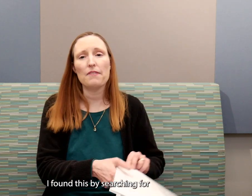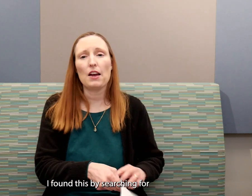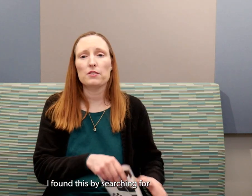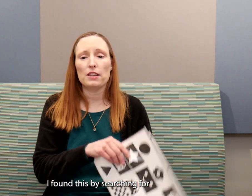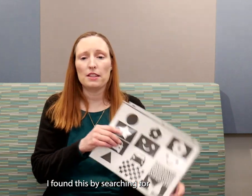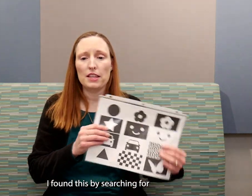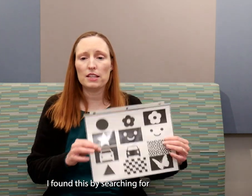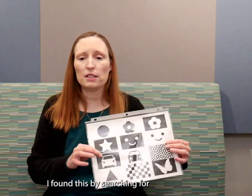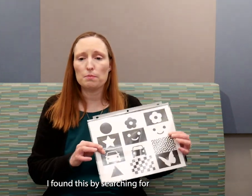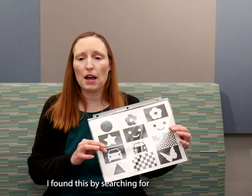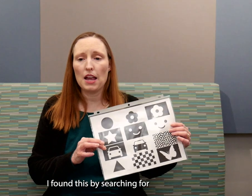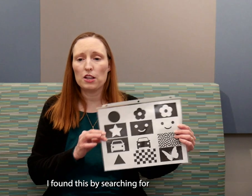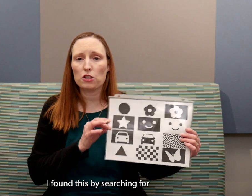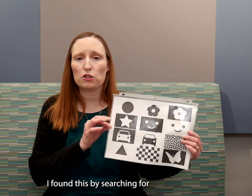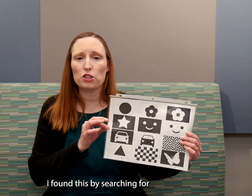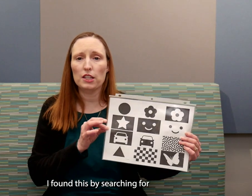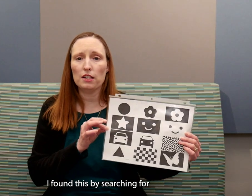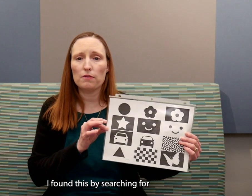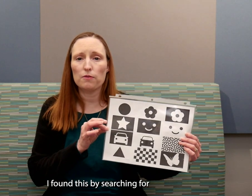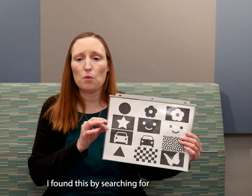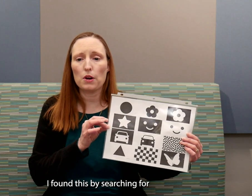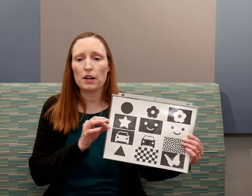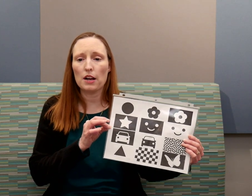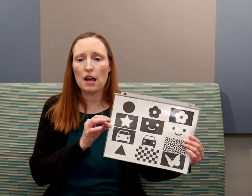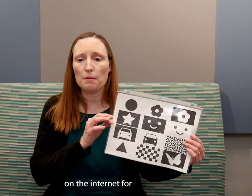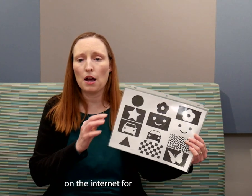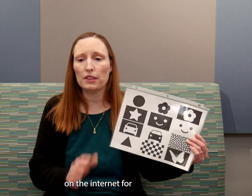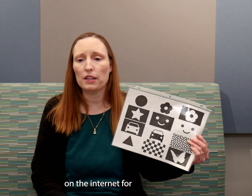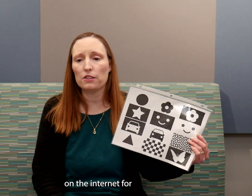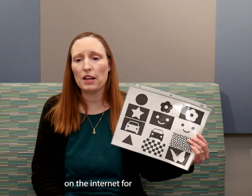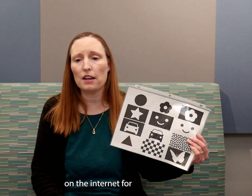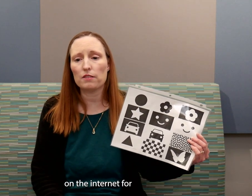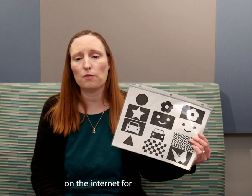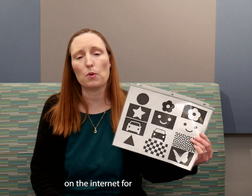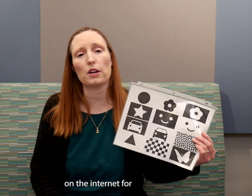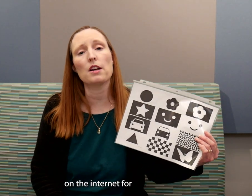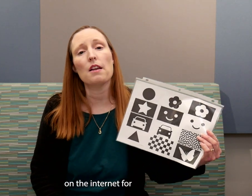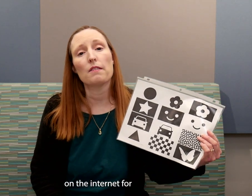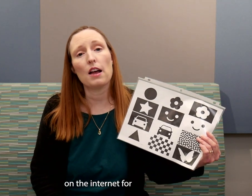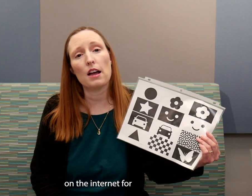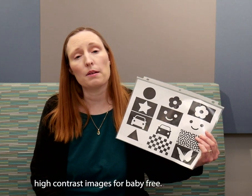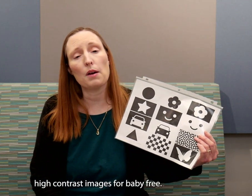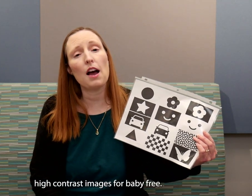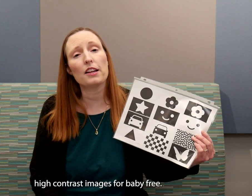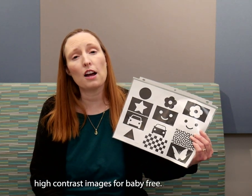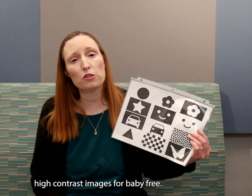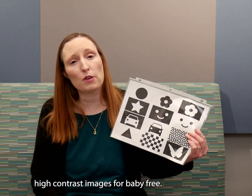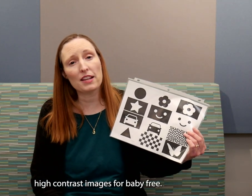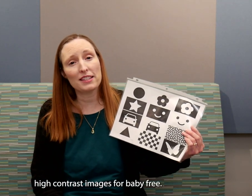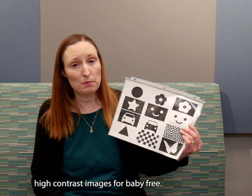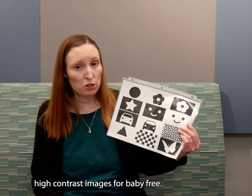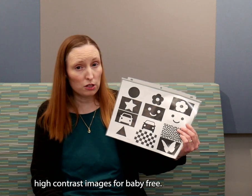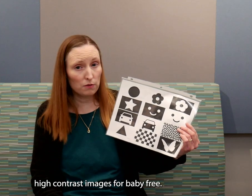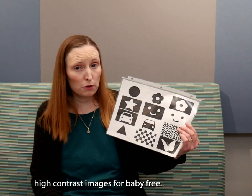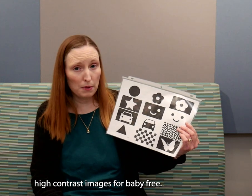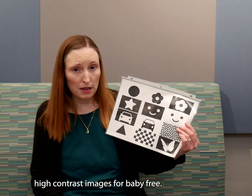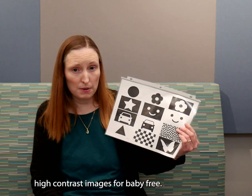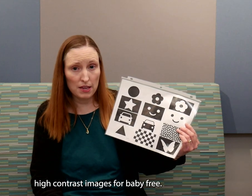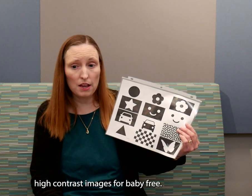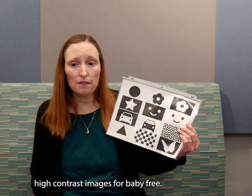found this by searching for on the internet for high contrast images for baby